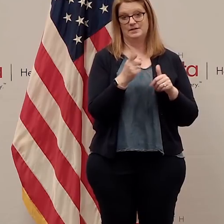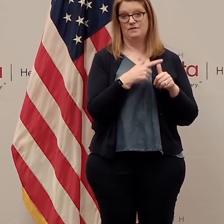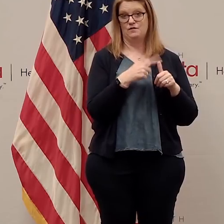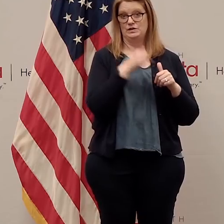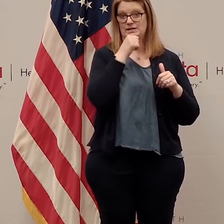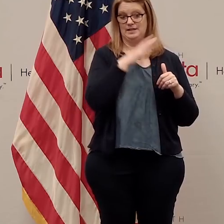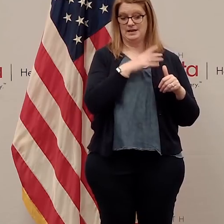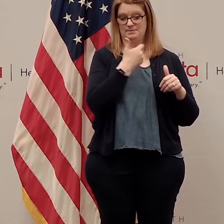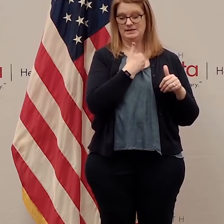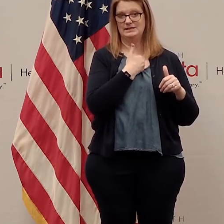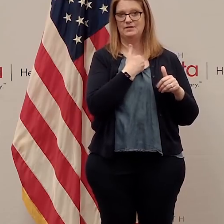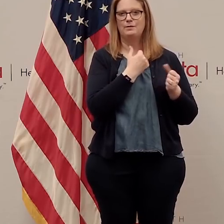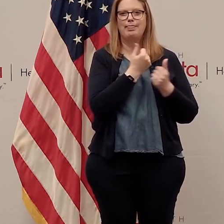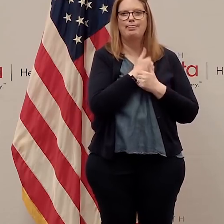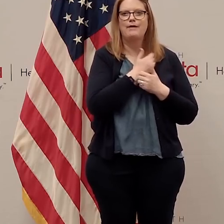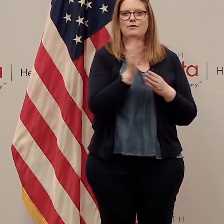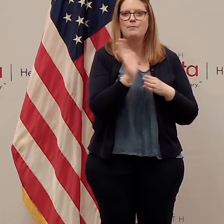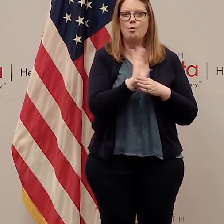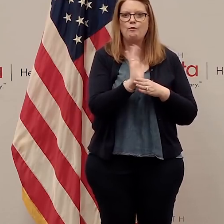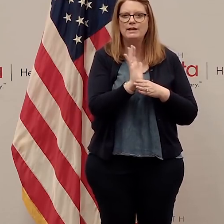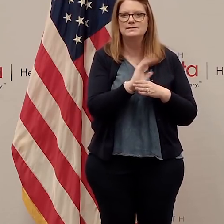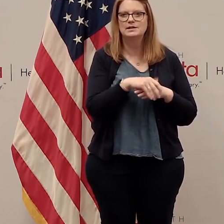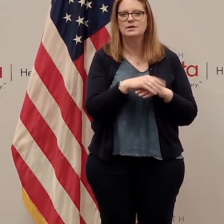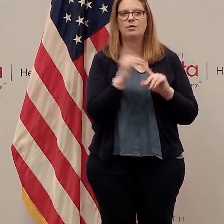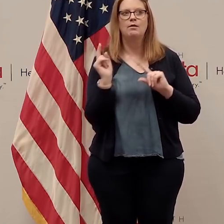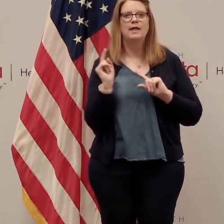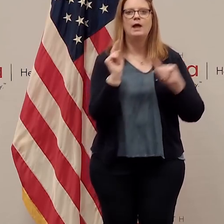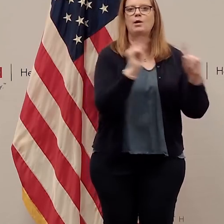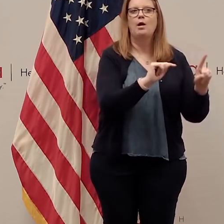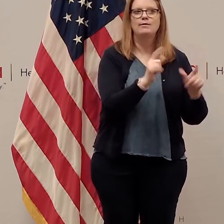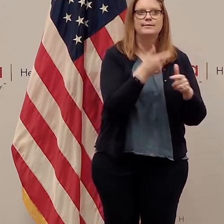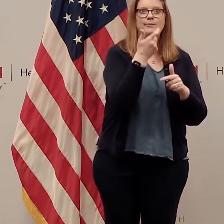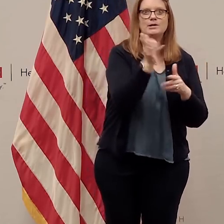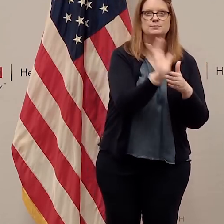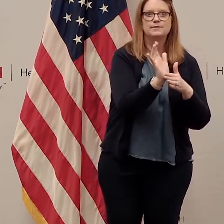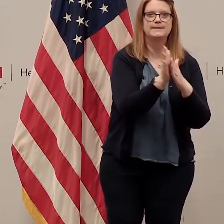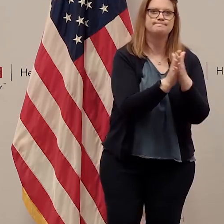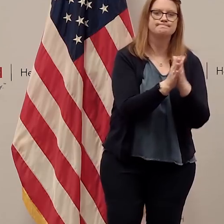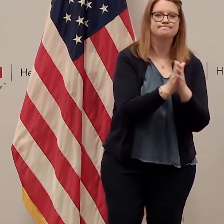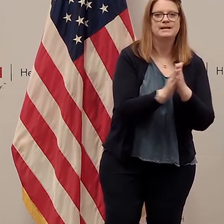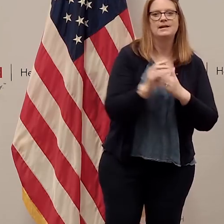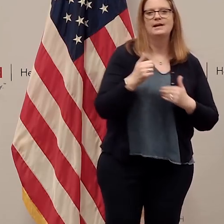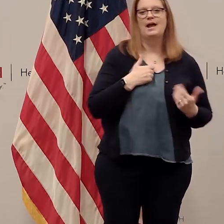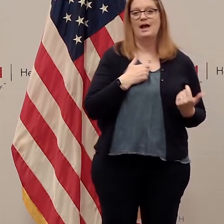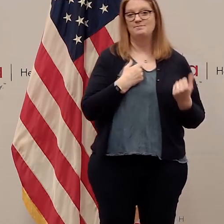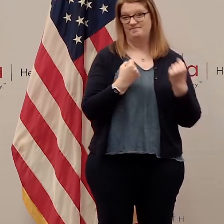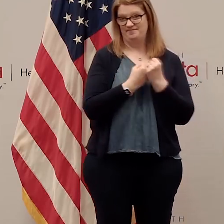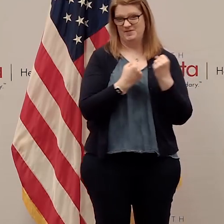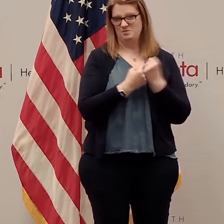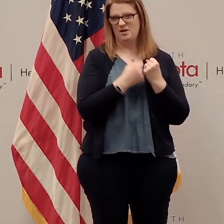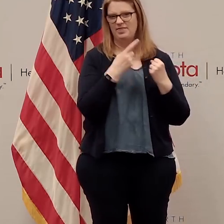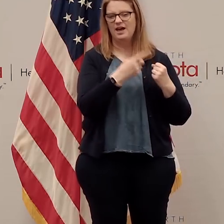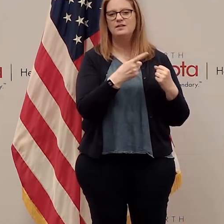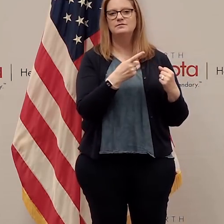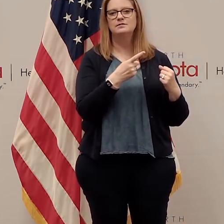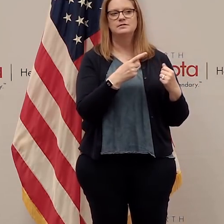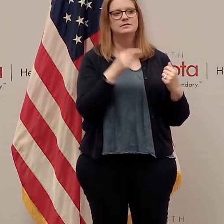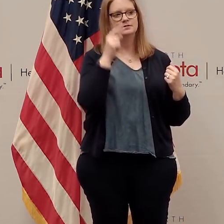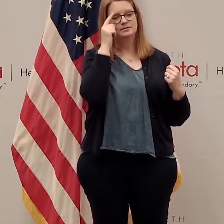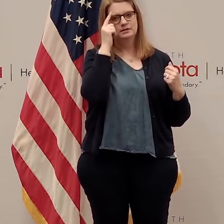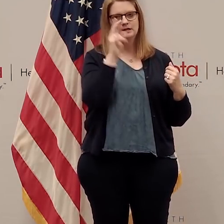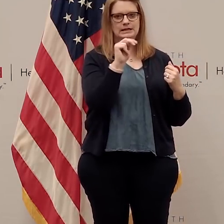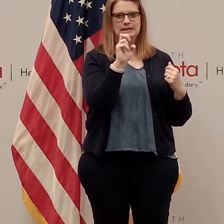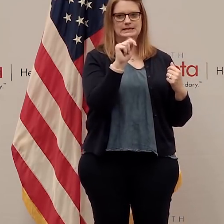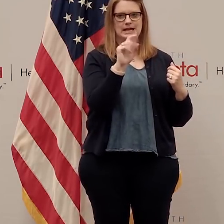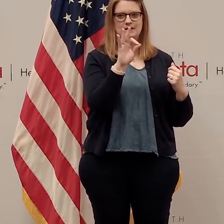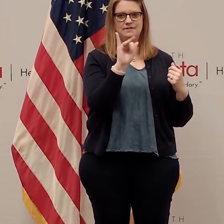and I have always loved movies as a great, getaway. So I'm definitely a fan of the movie theater business, but we do know that,